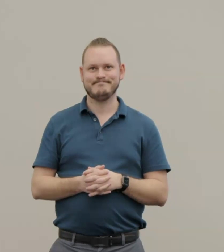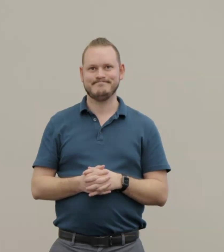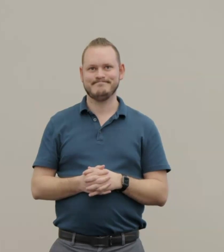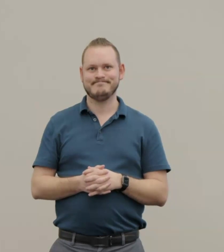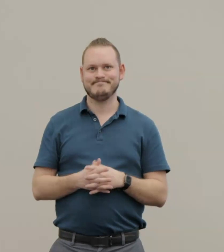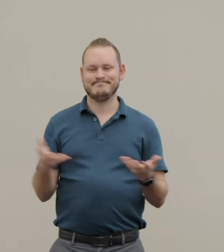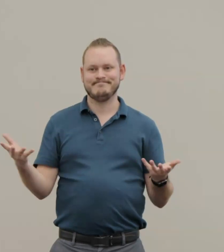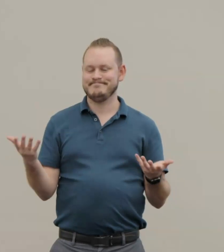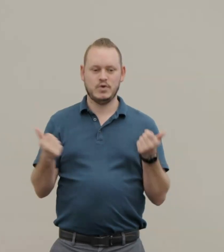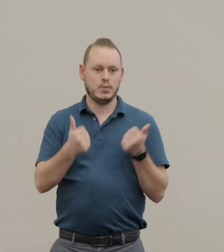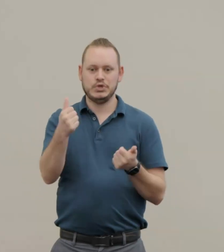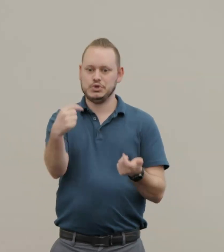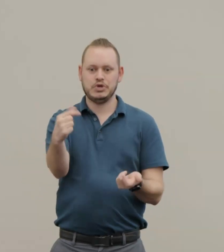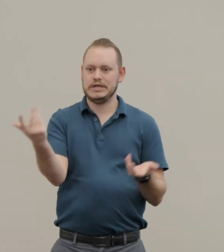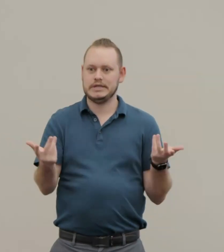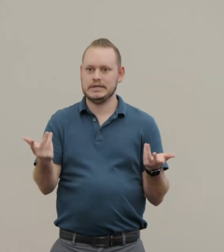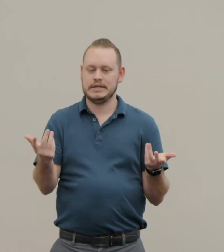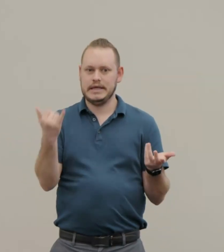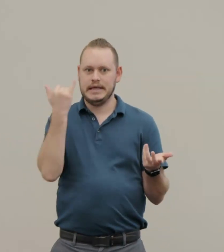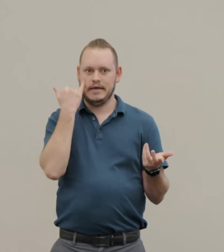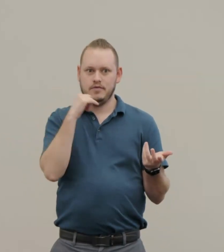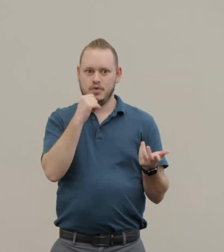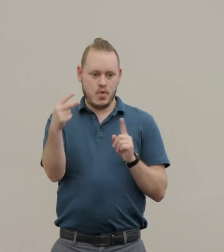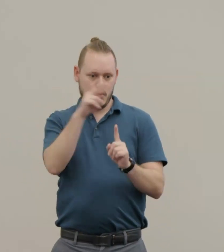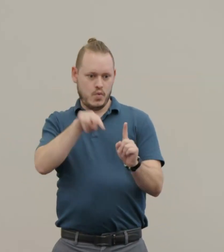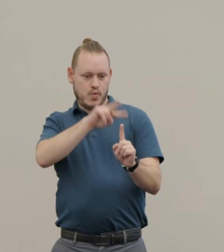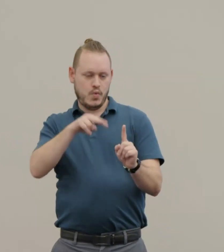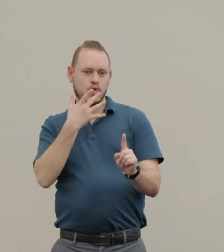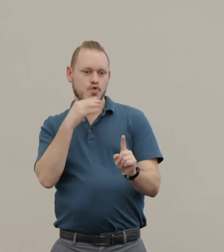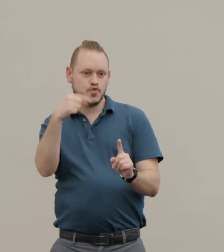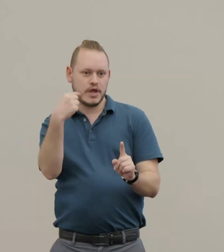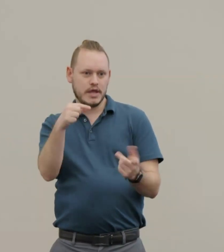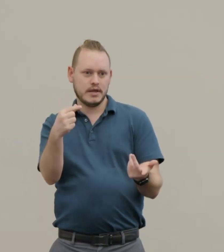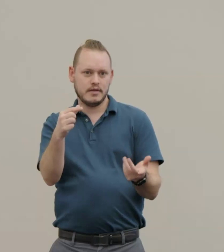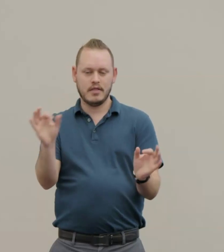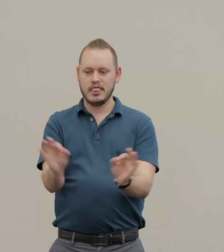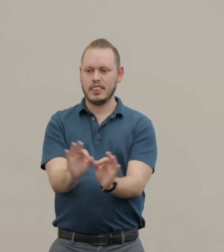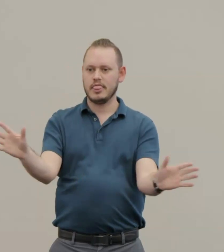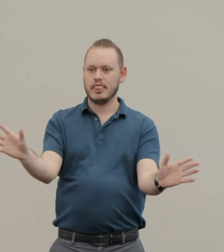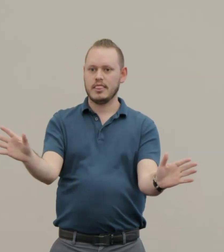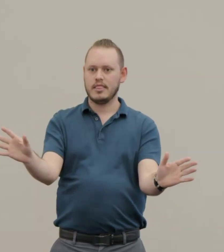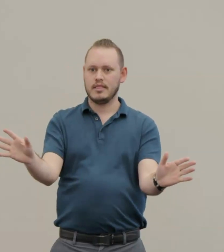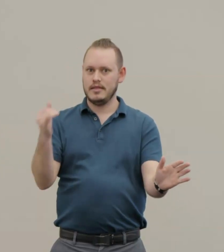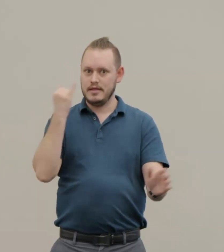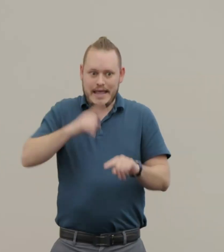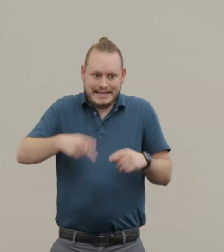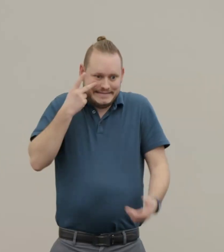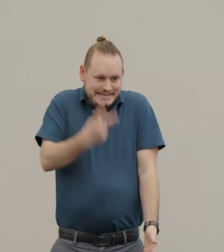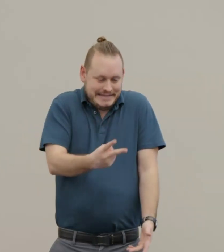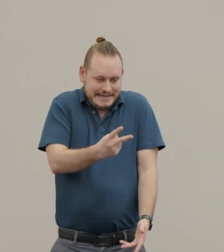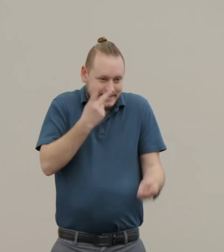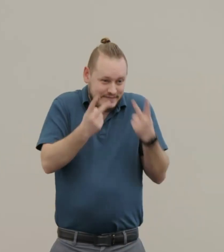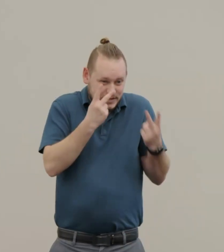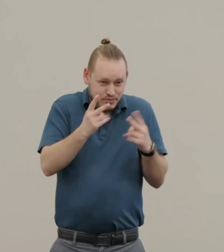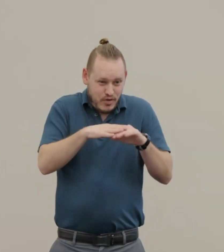What's a green button? Like, if you don't perceive the color green, that's irrelevant. If you can't see the visuals